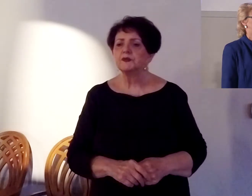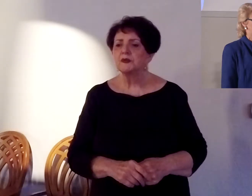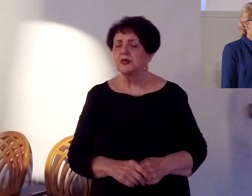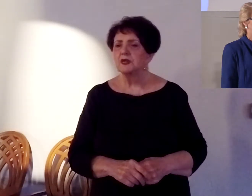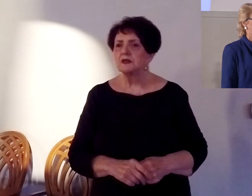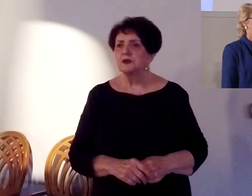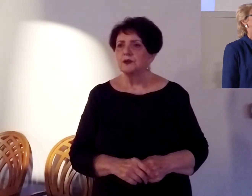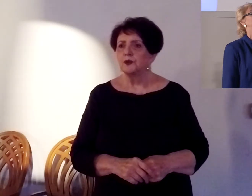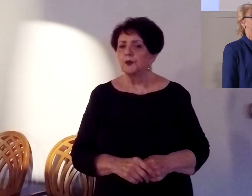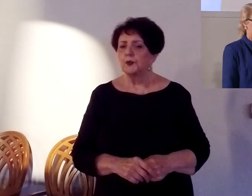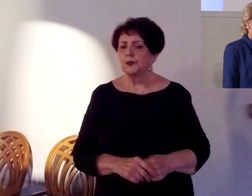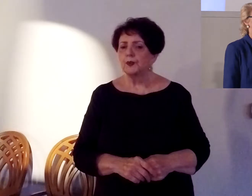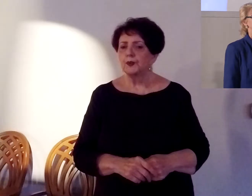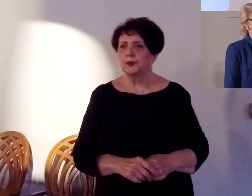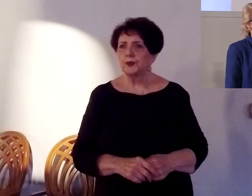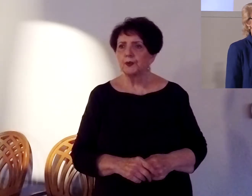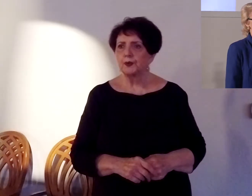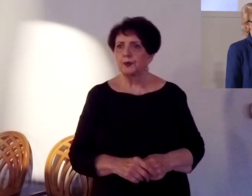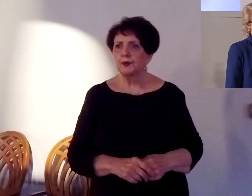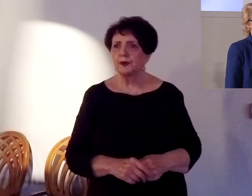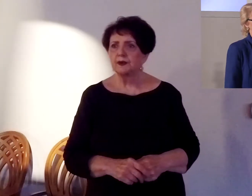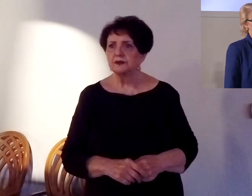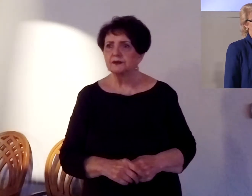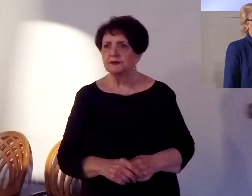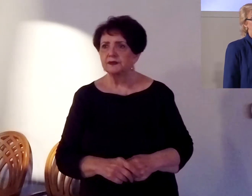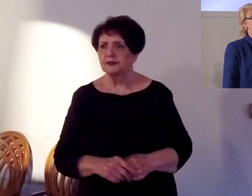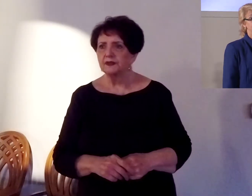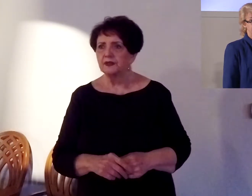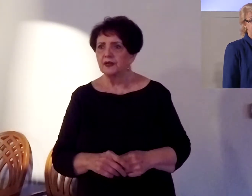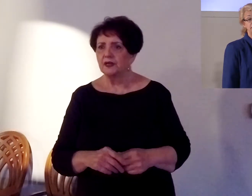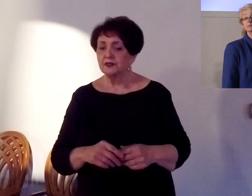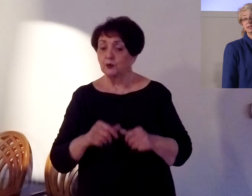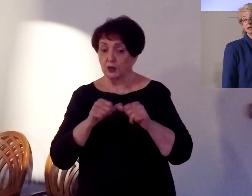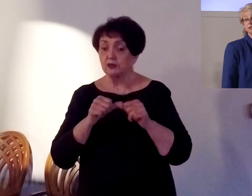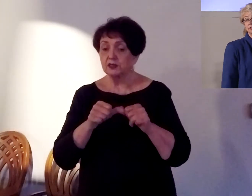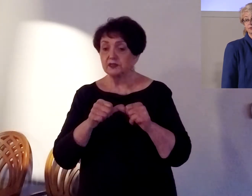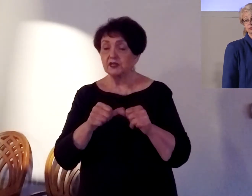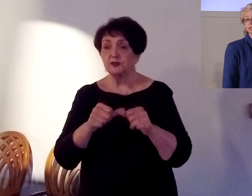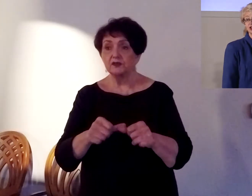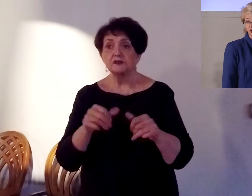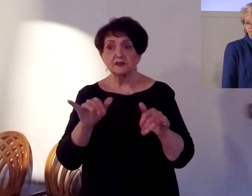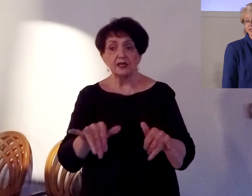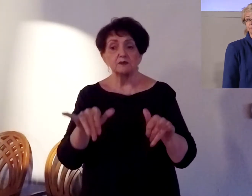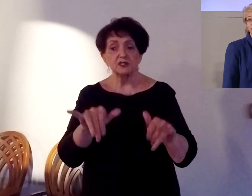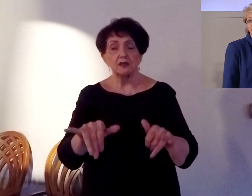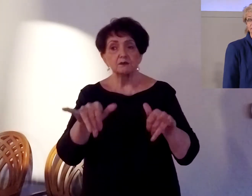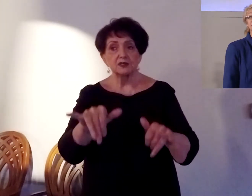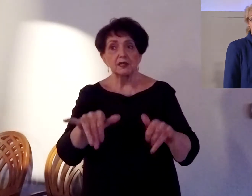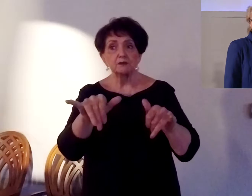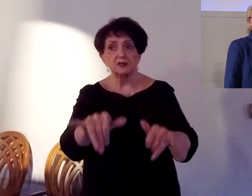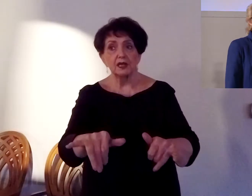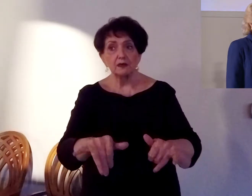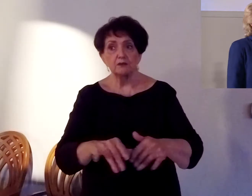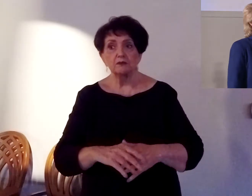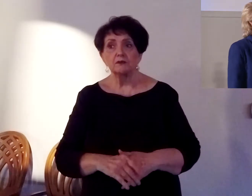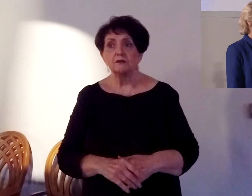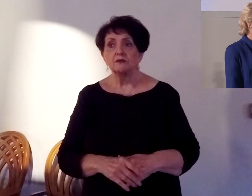conscious engagement, it'll keep running the same slides, right? Different relationship, same person.